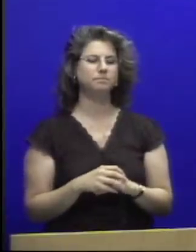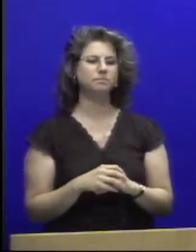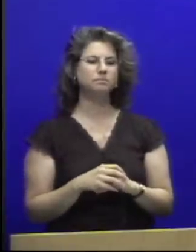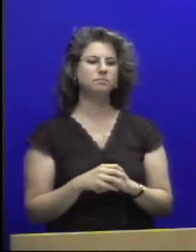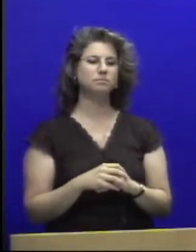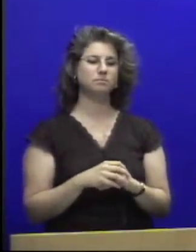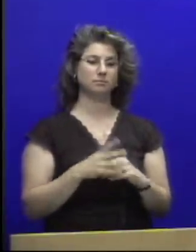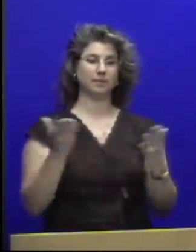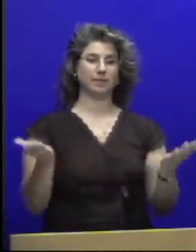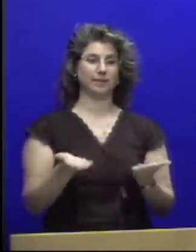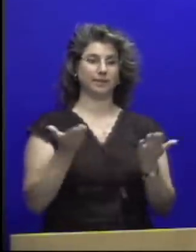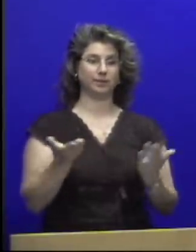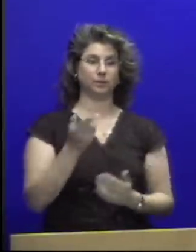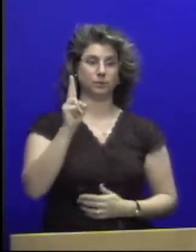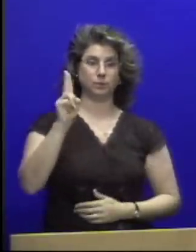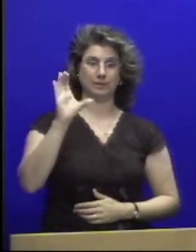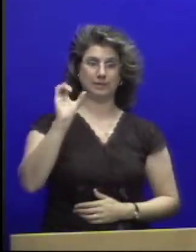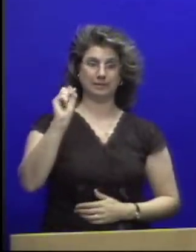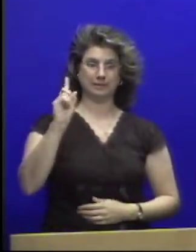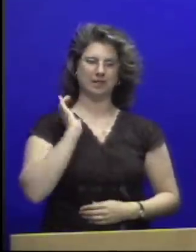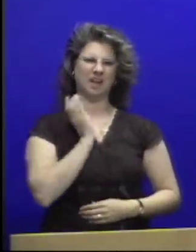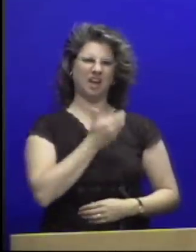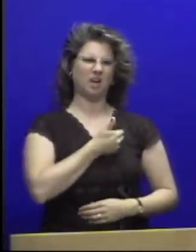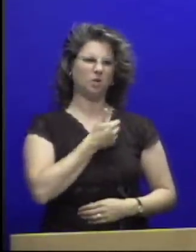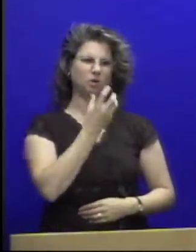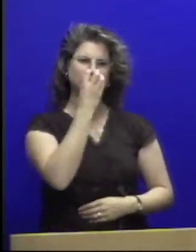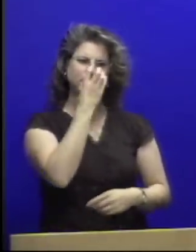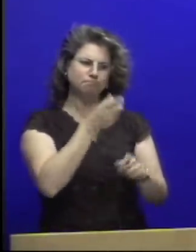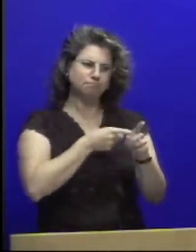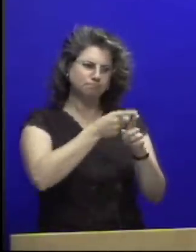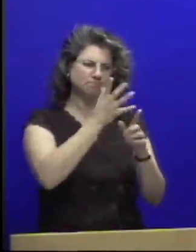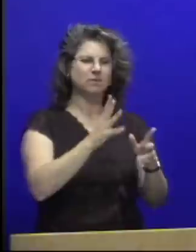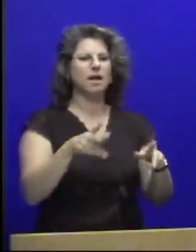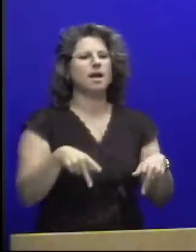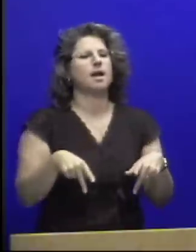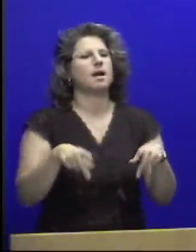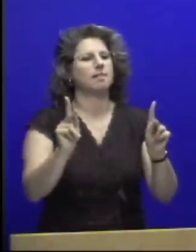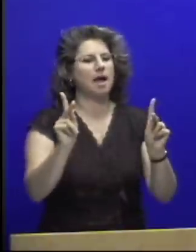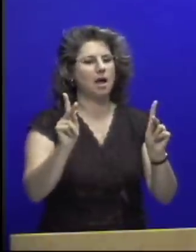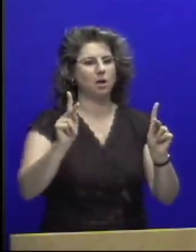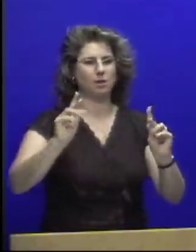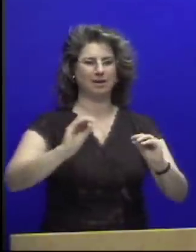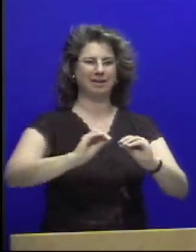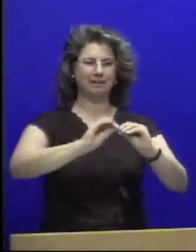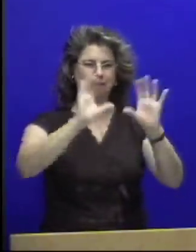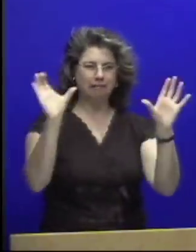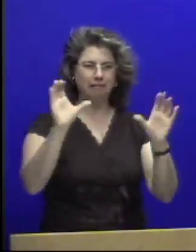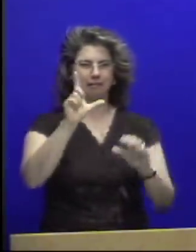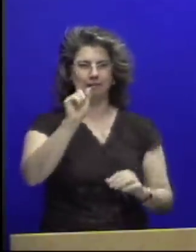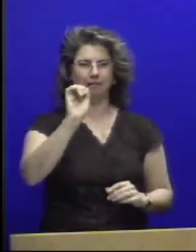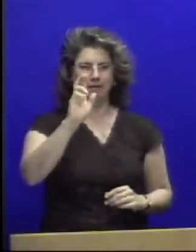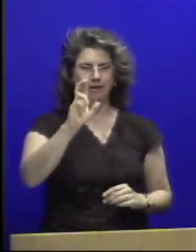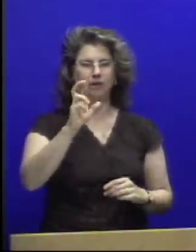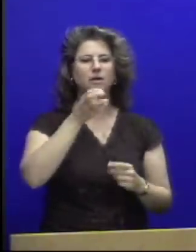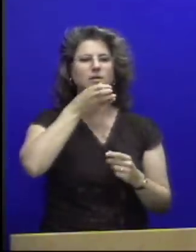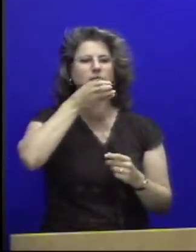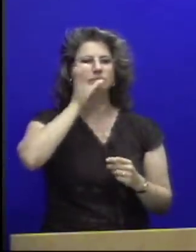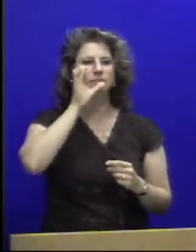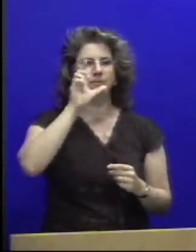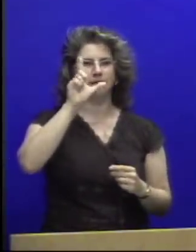At UCSD, our anesthesiologists allow you to have clear liquids 2 hours